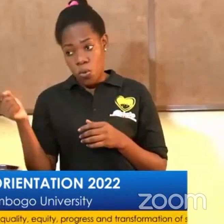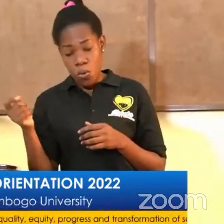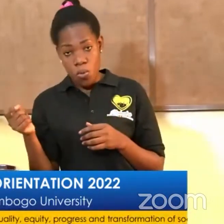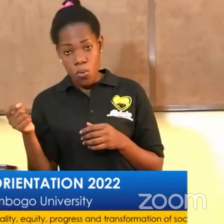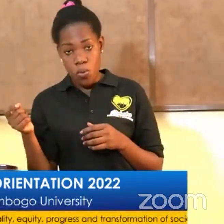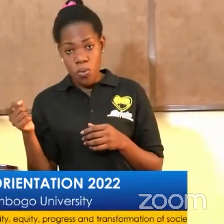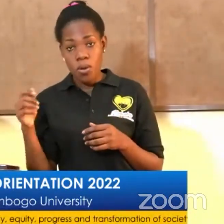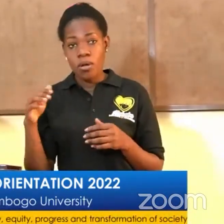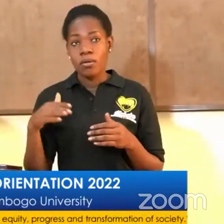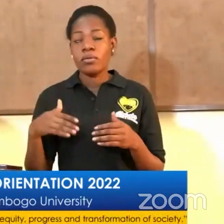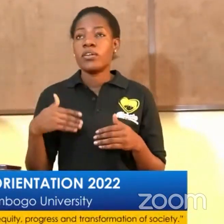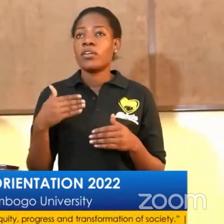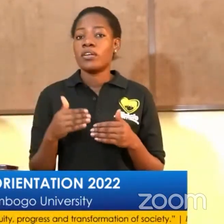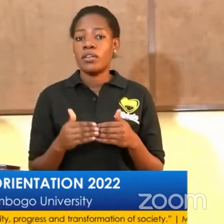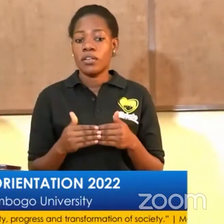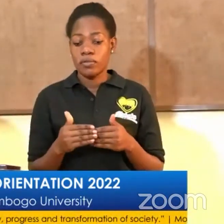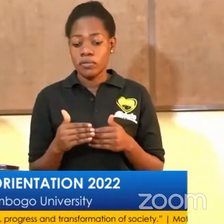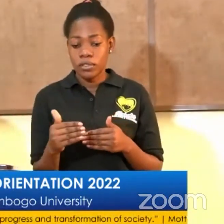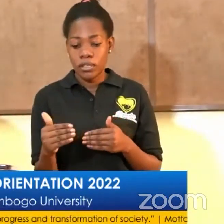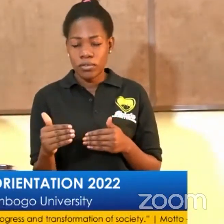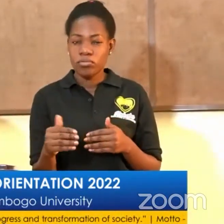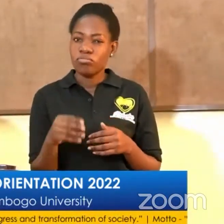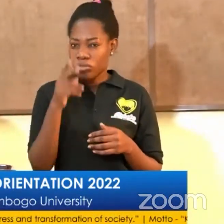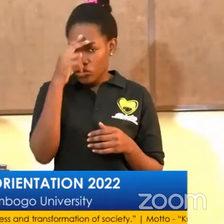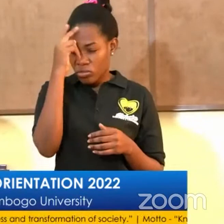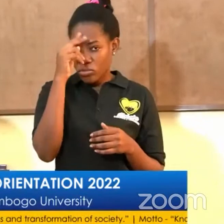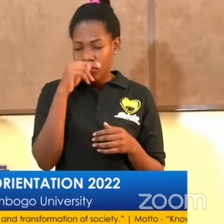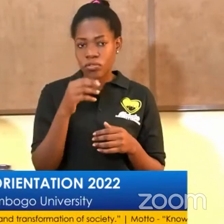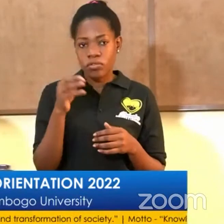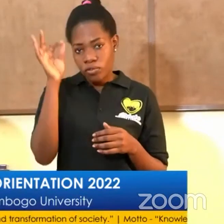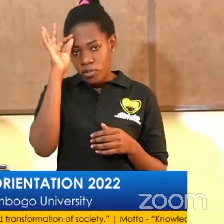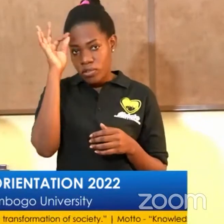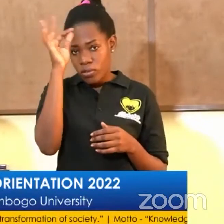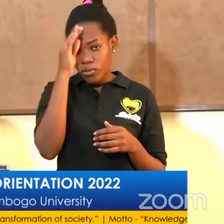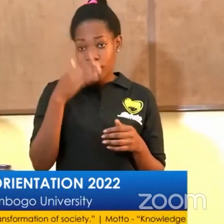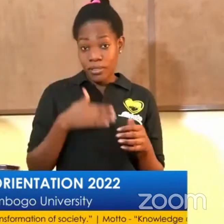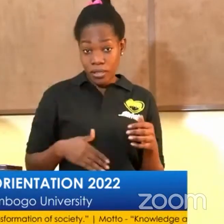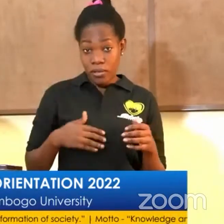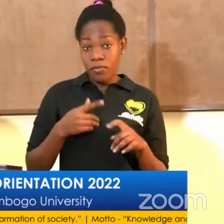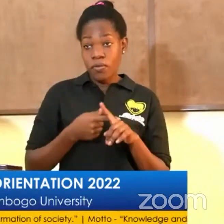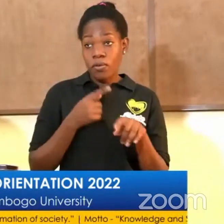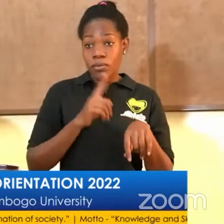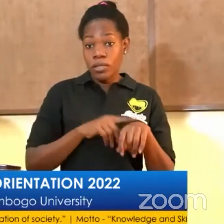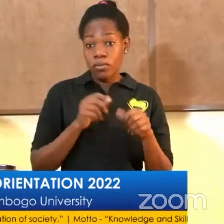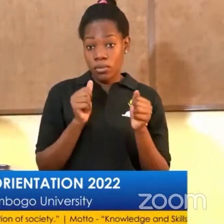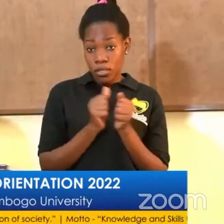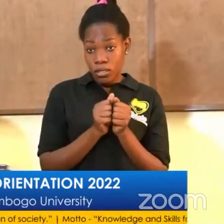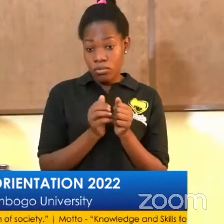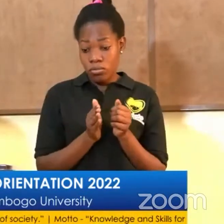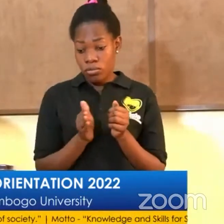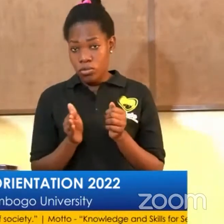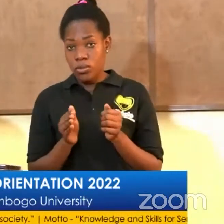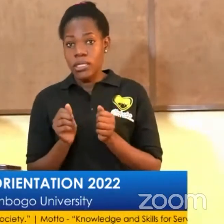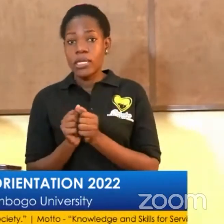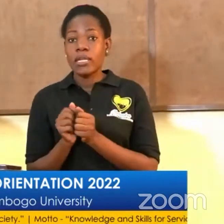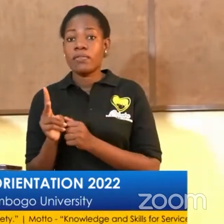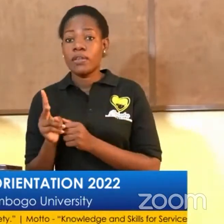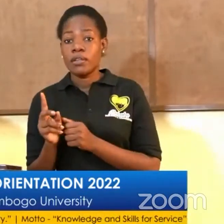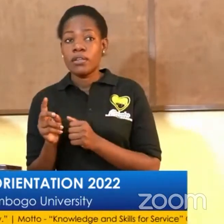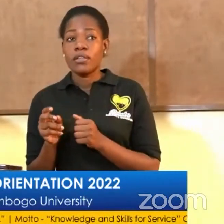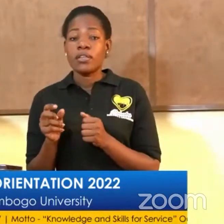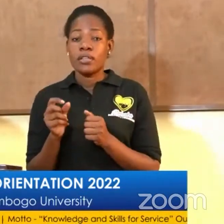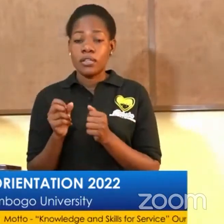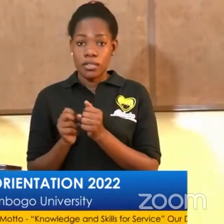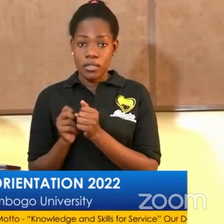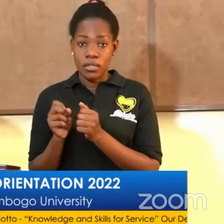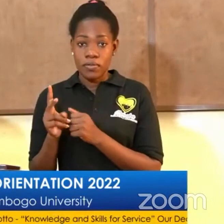have students of Faculty of Science from 10 to 11. So if you're from Faculty of Science, we expect you to be